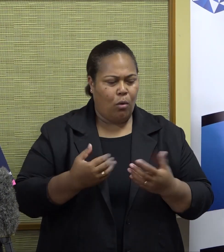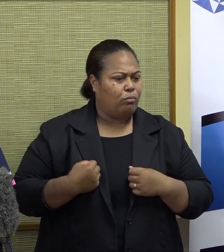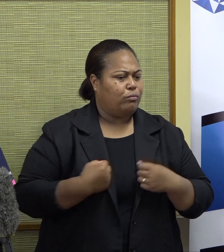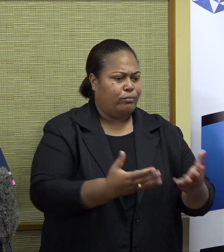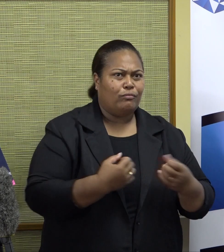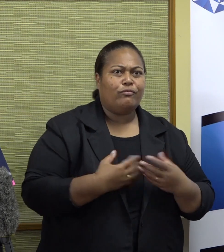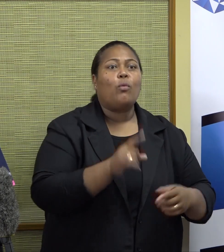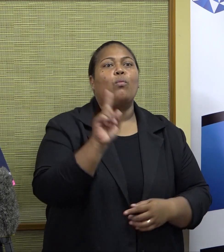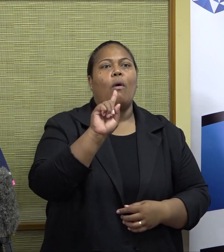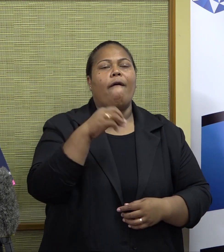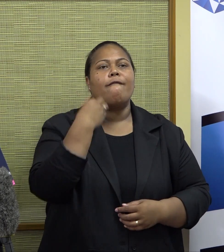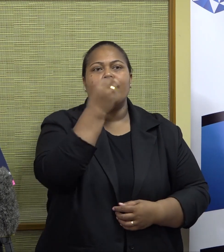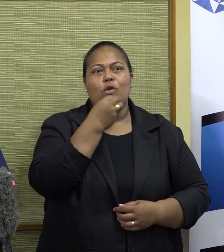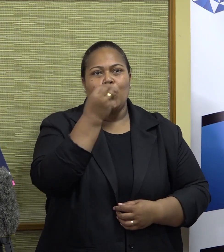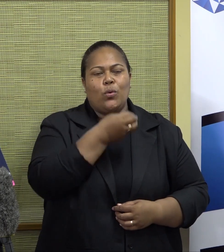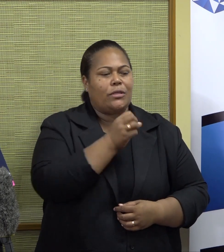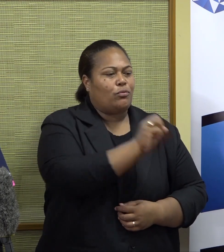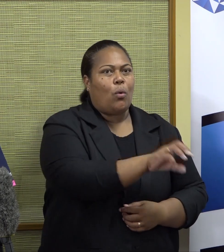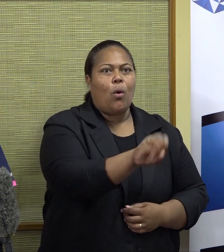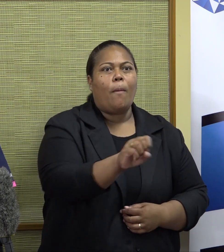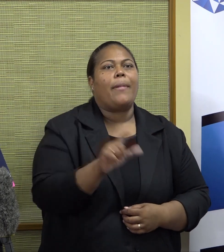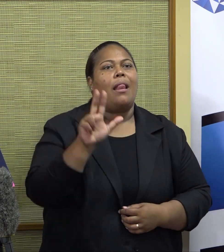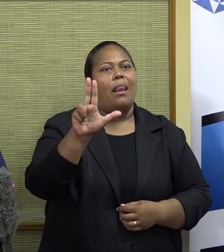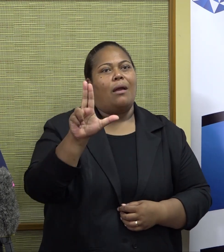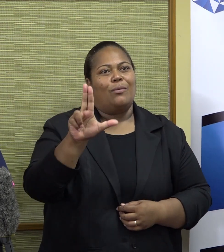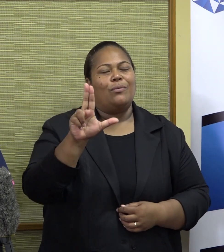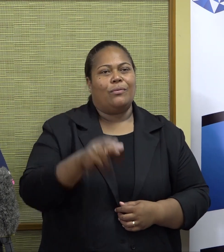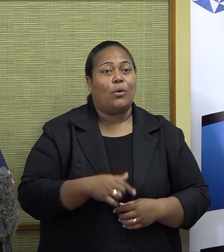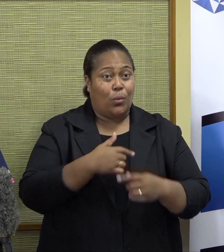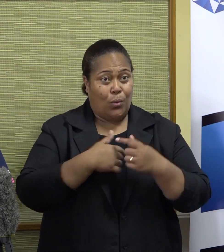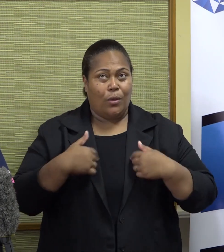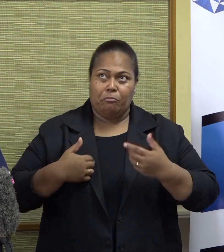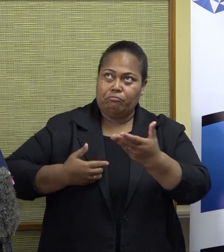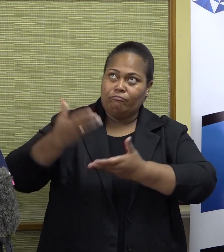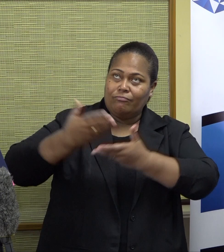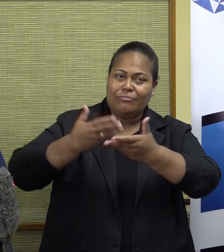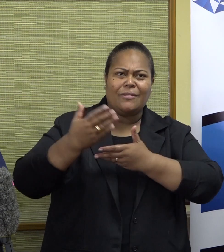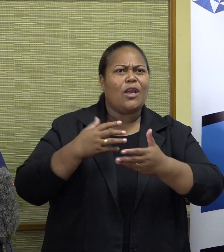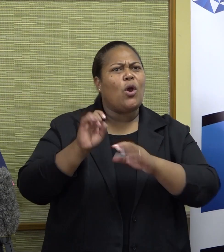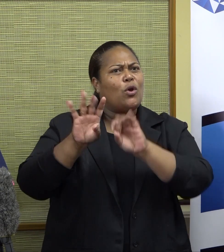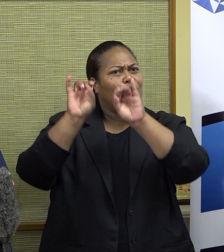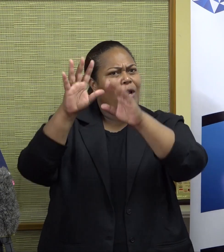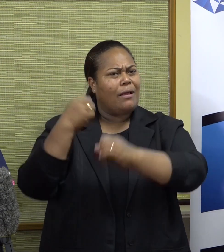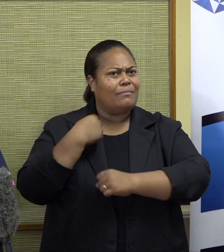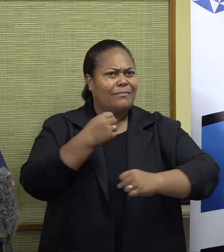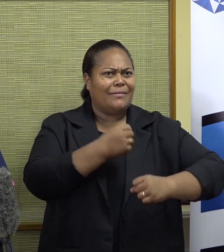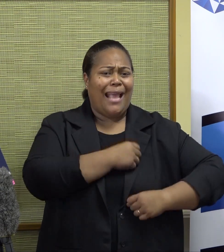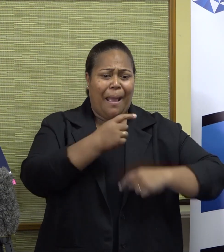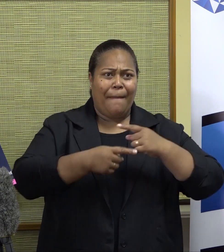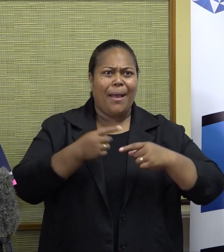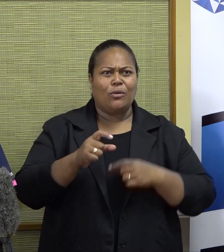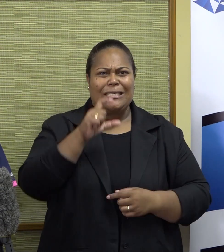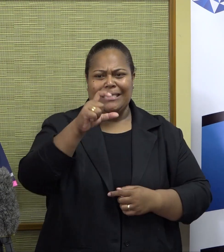to assist the affected communities and villages in Laos. We are liaising with the Australian Defence Force about a C-17